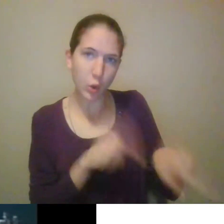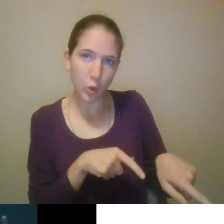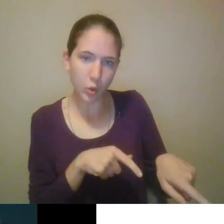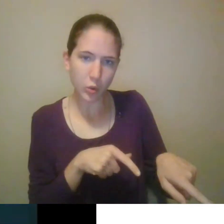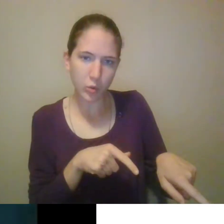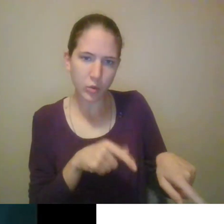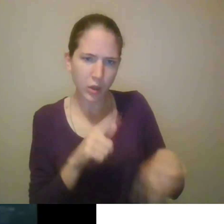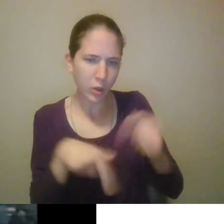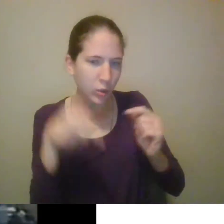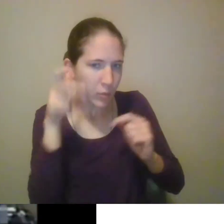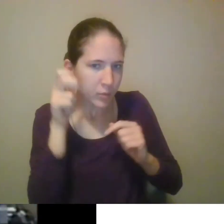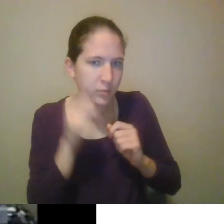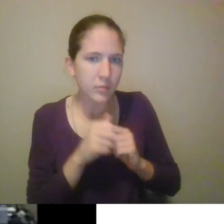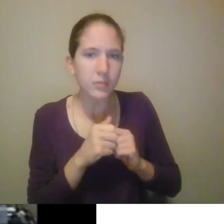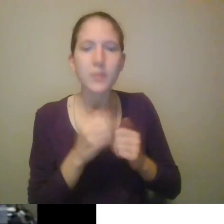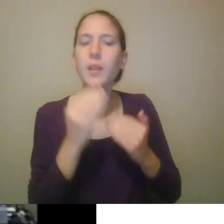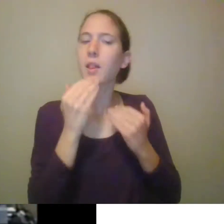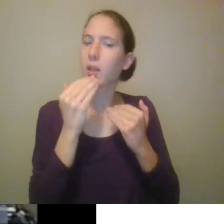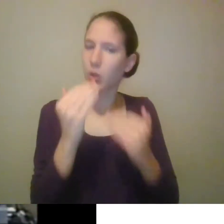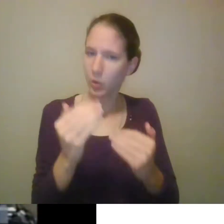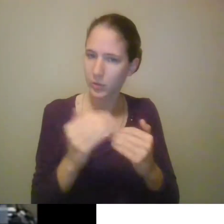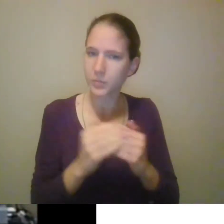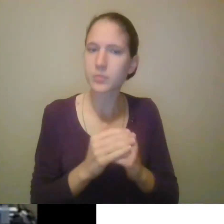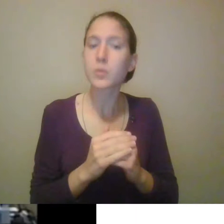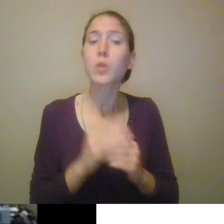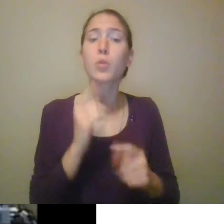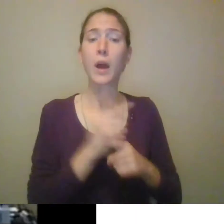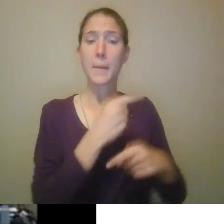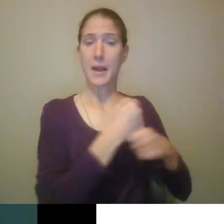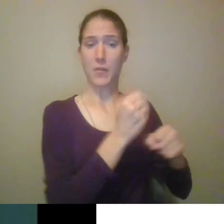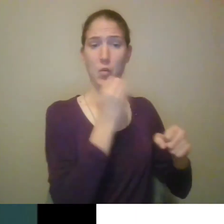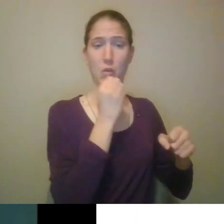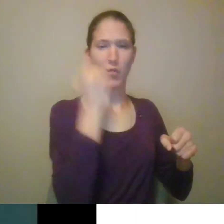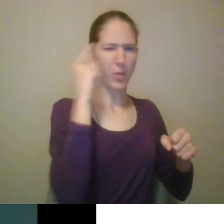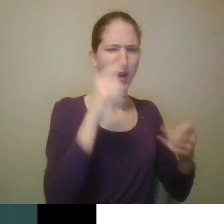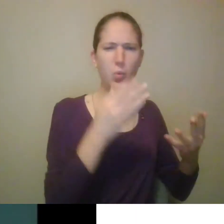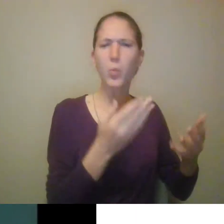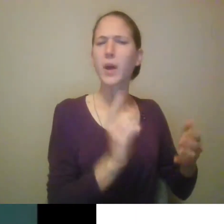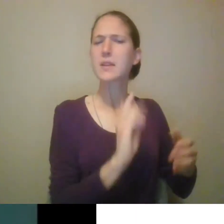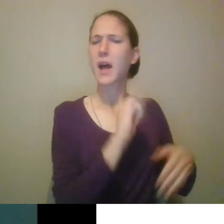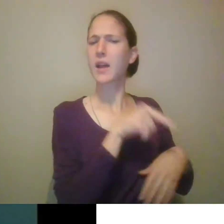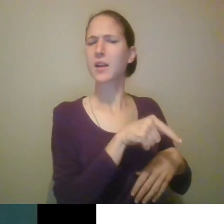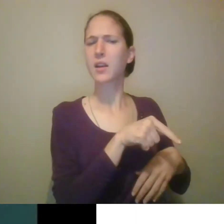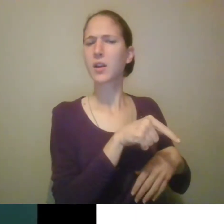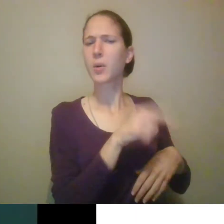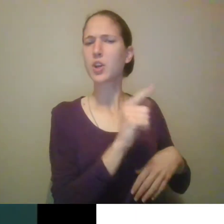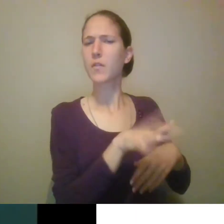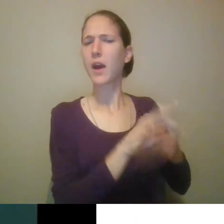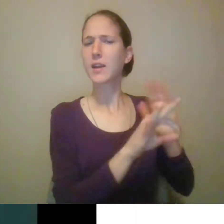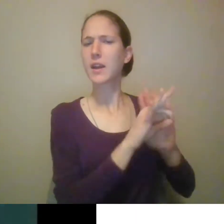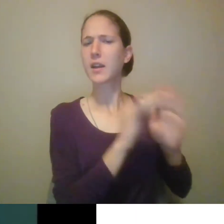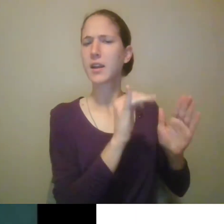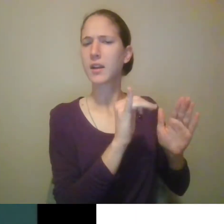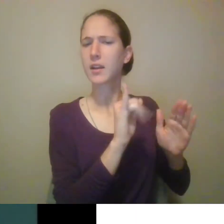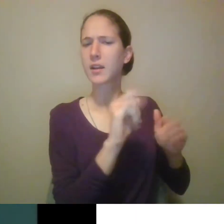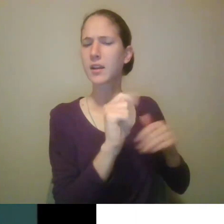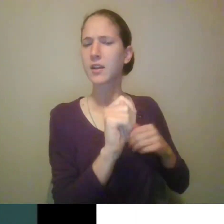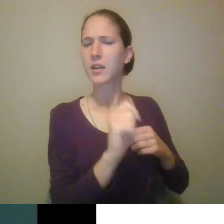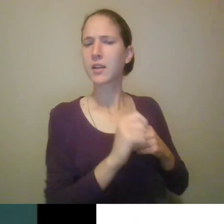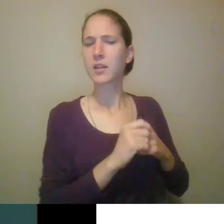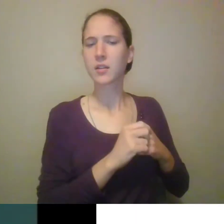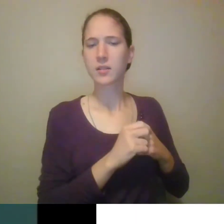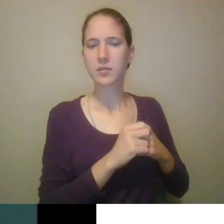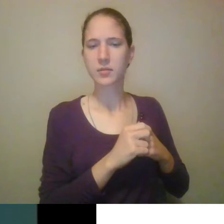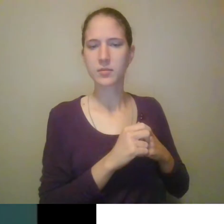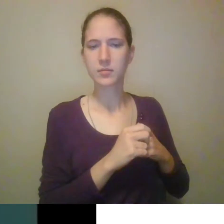Oh, John makes food. Thank you. Makes food for what kind of things? Where do you find it? Where do you find it, Becky? Plant cells, algae